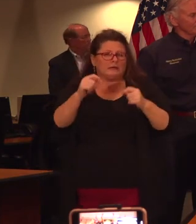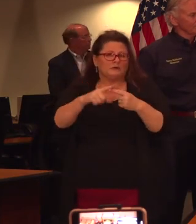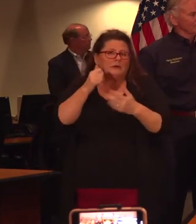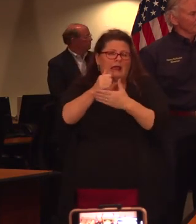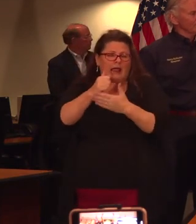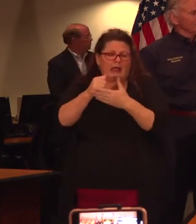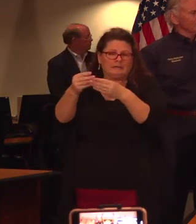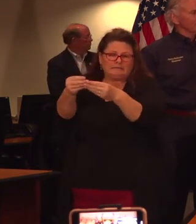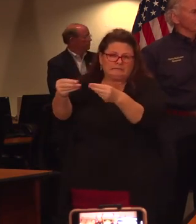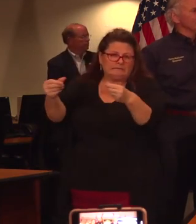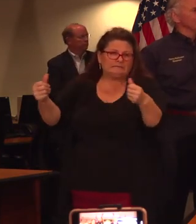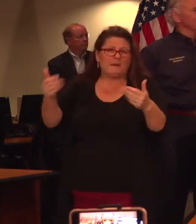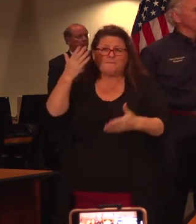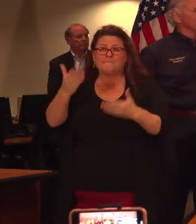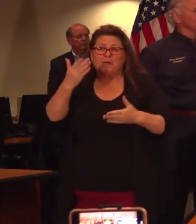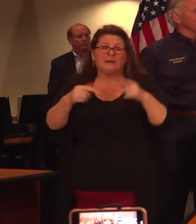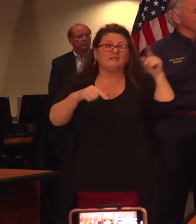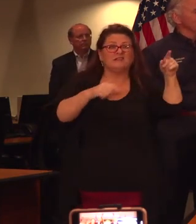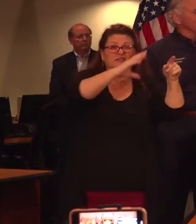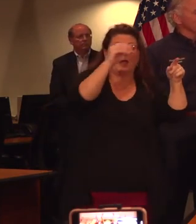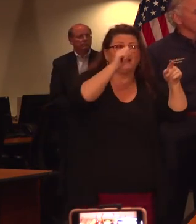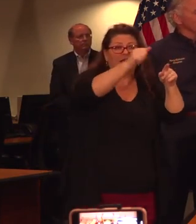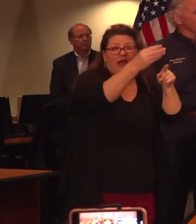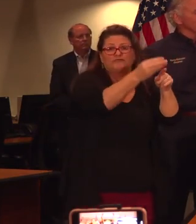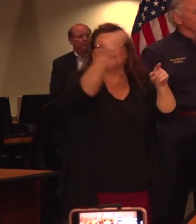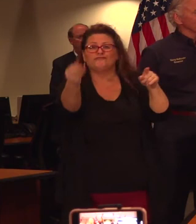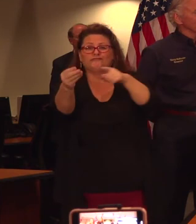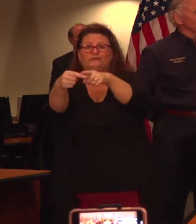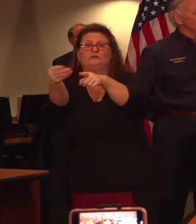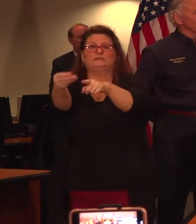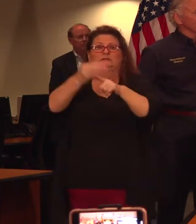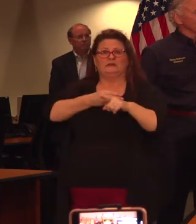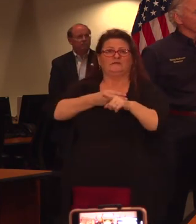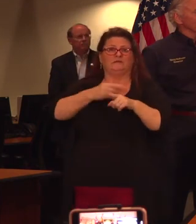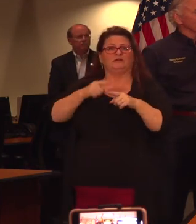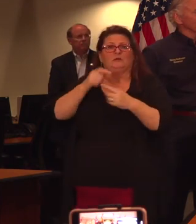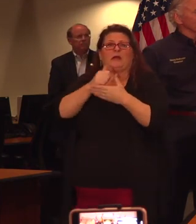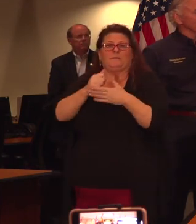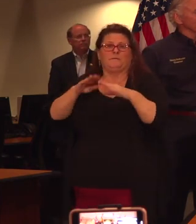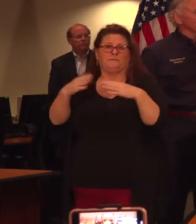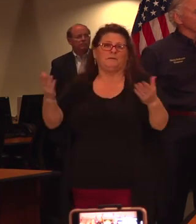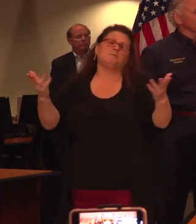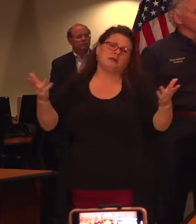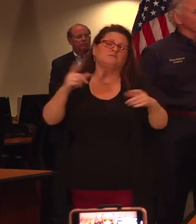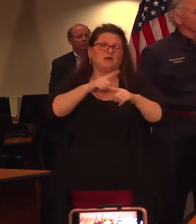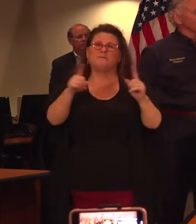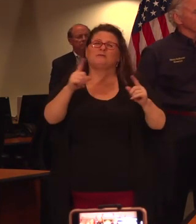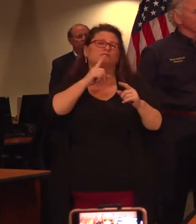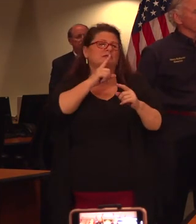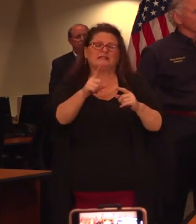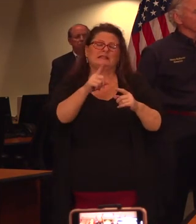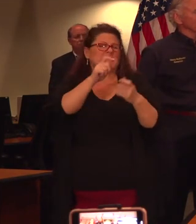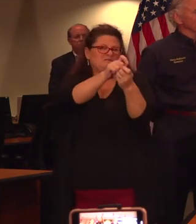have a supplier swap with something in South Carolina, we've already looked at that. But in most of these instances, these are more precision type things